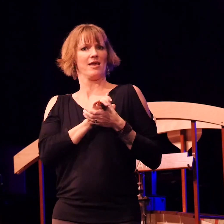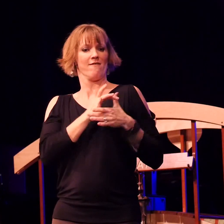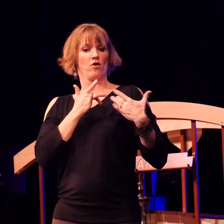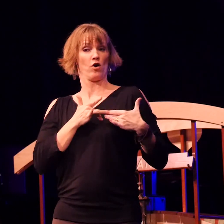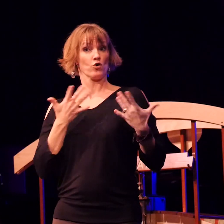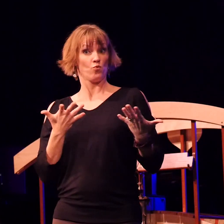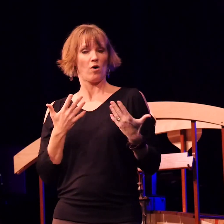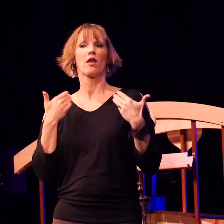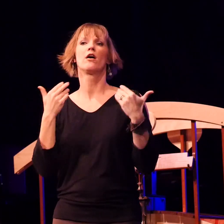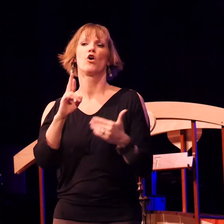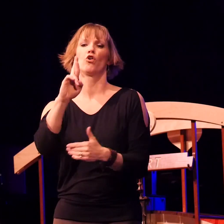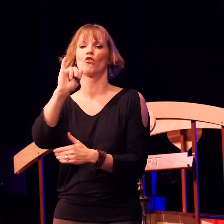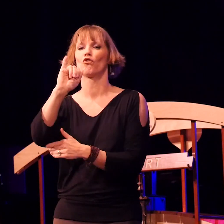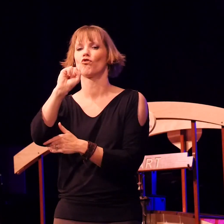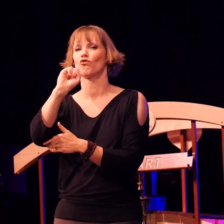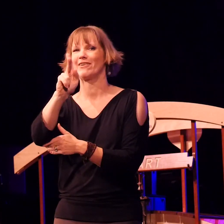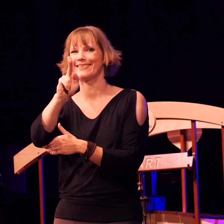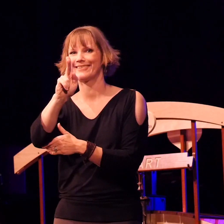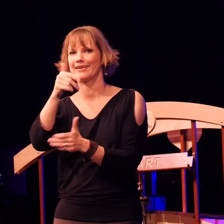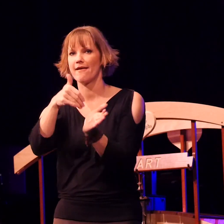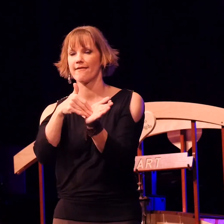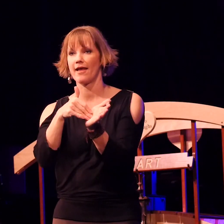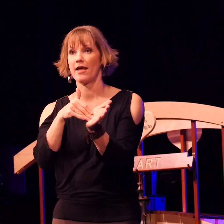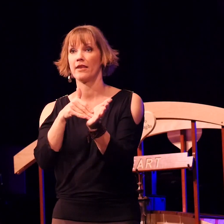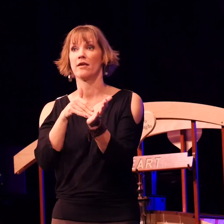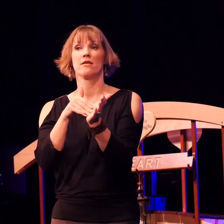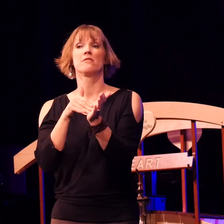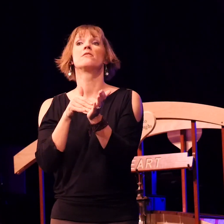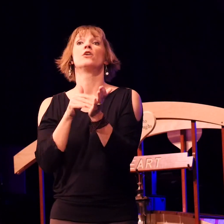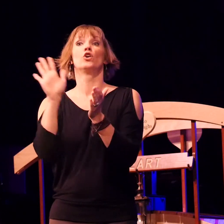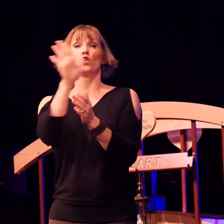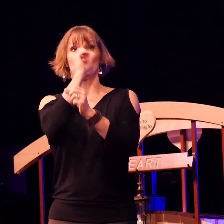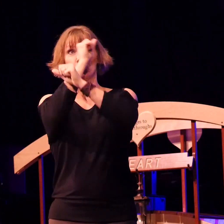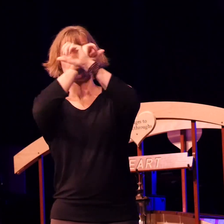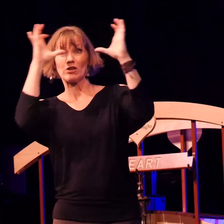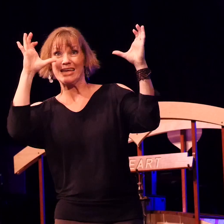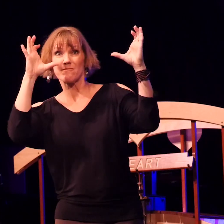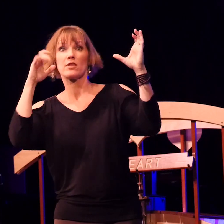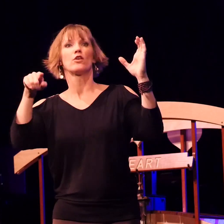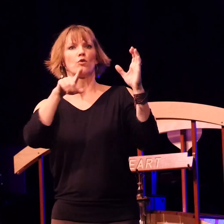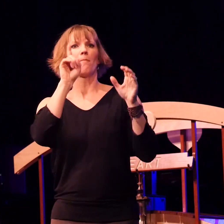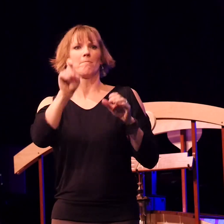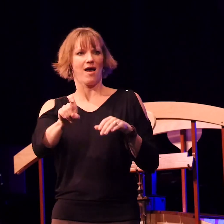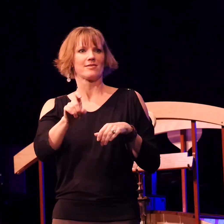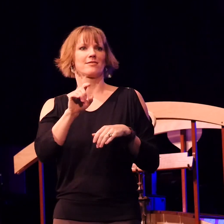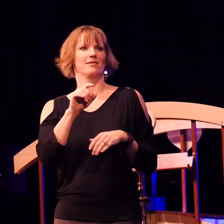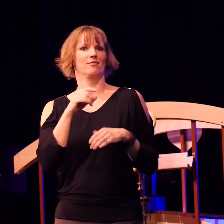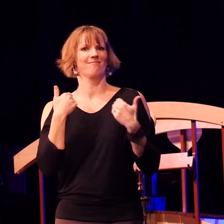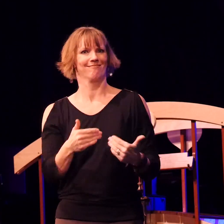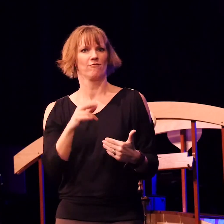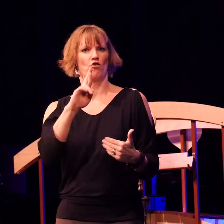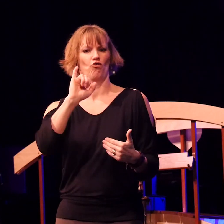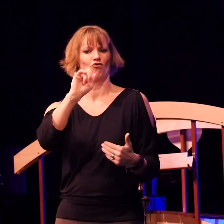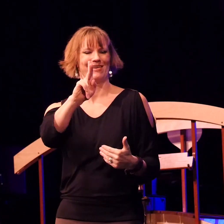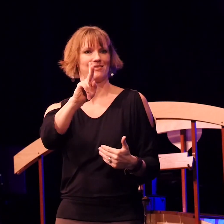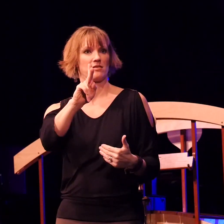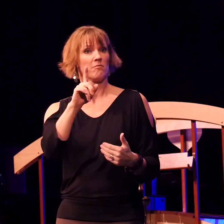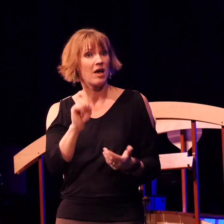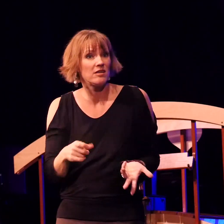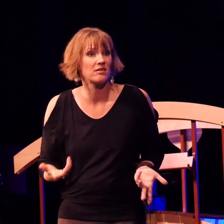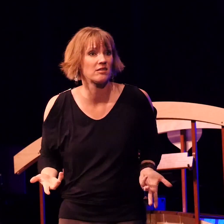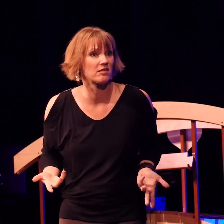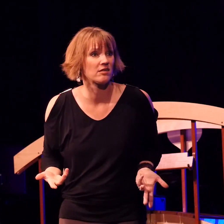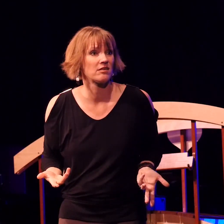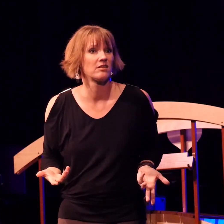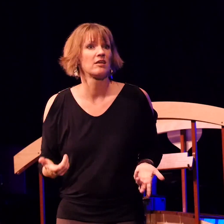again. Because inevitably, you reclaim your dreams, you're going to be called to take risks again. And that's when we can fall